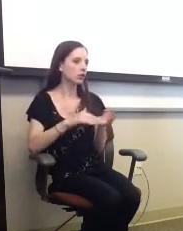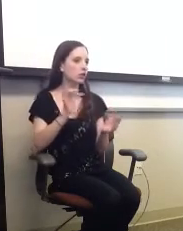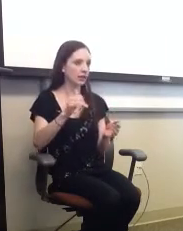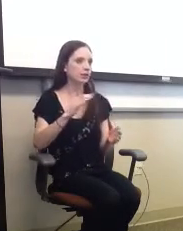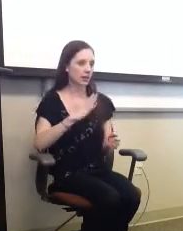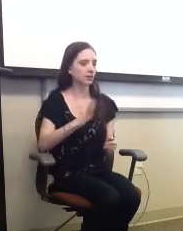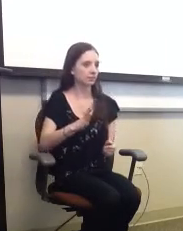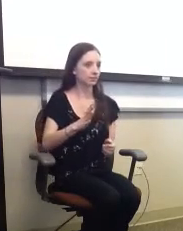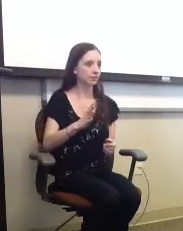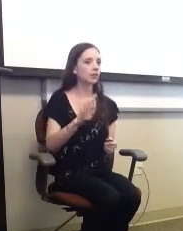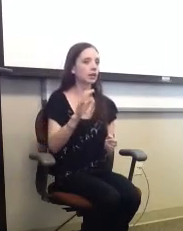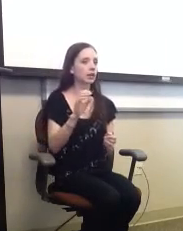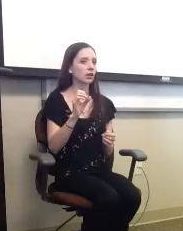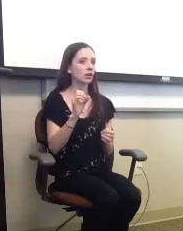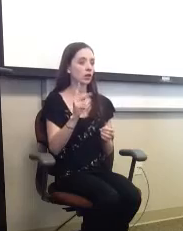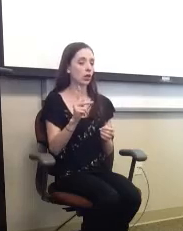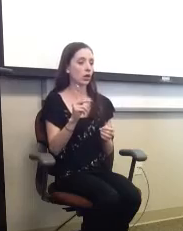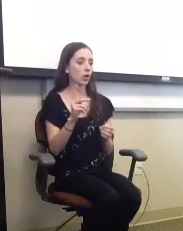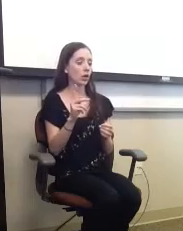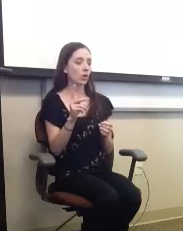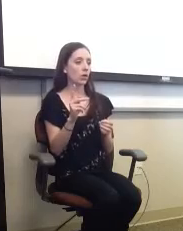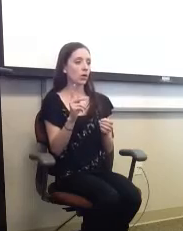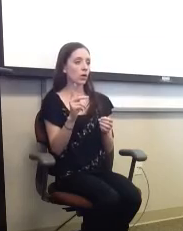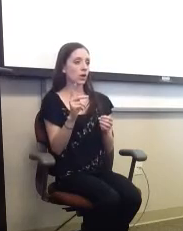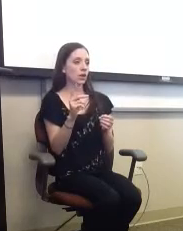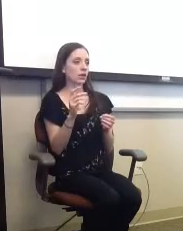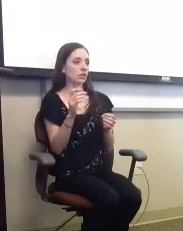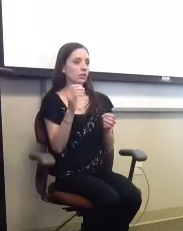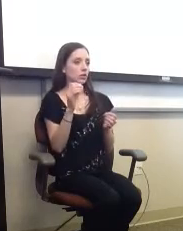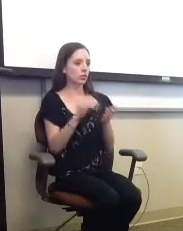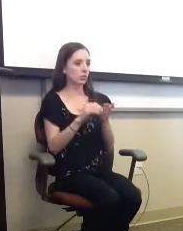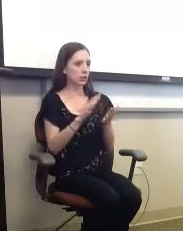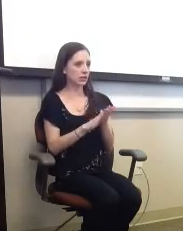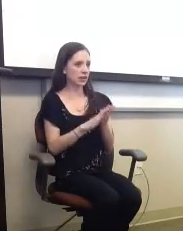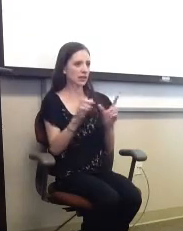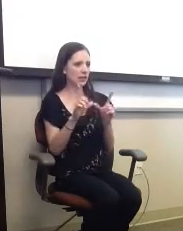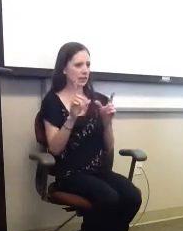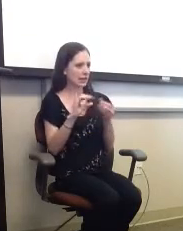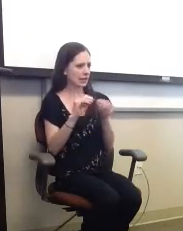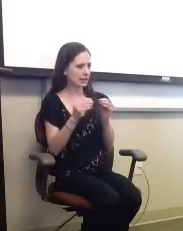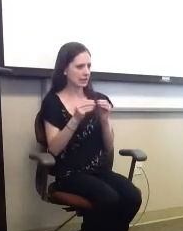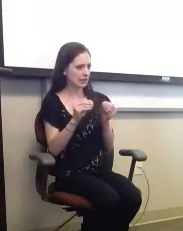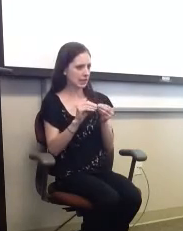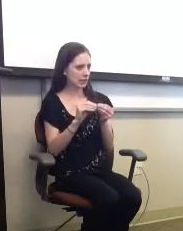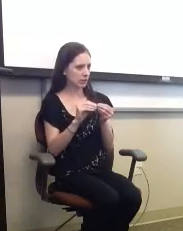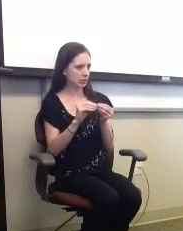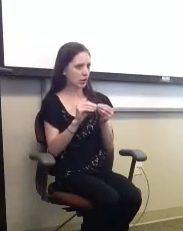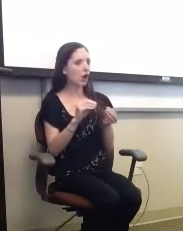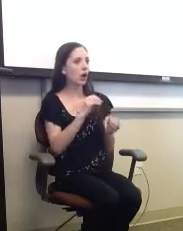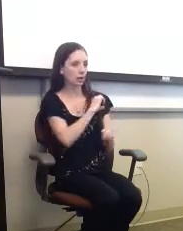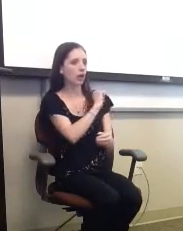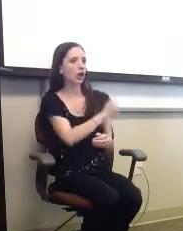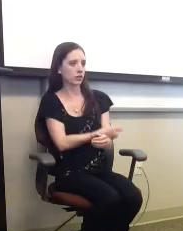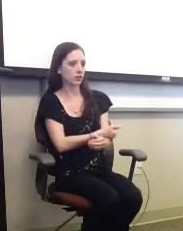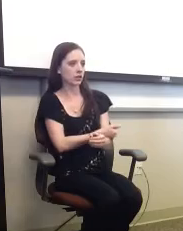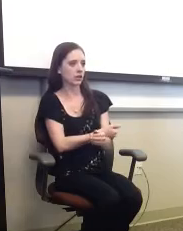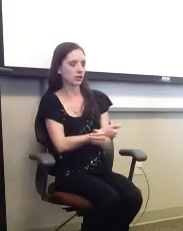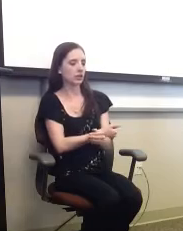licensed, and they recommend putting the license number on the authorization. If it's somebody that we're using on a regular basis, somebody